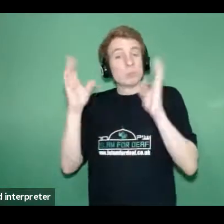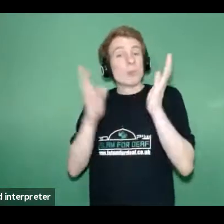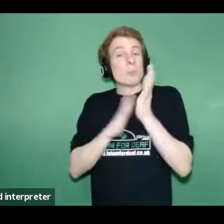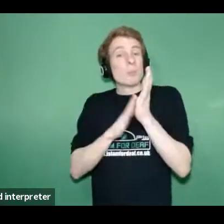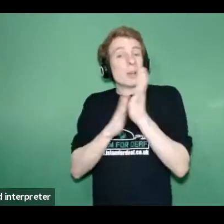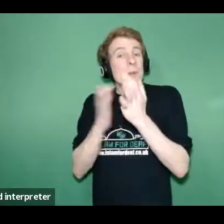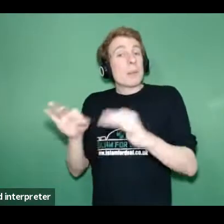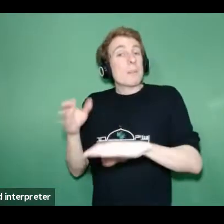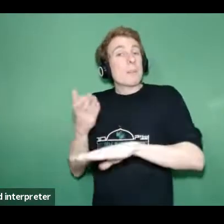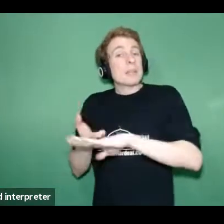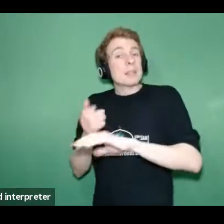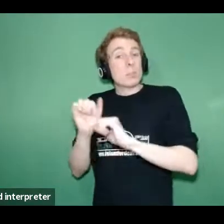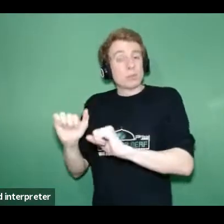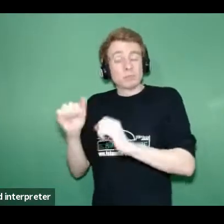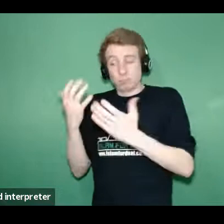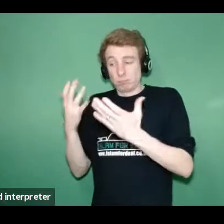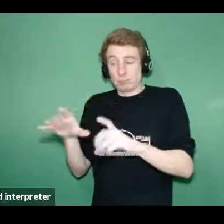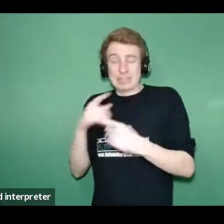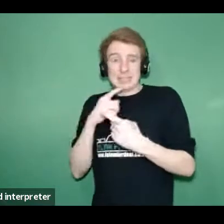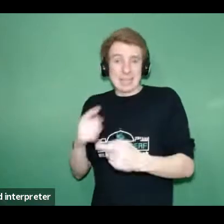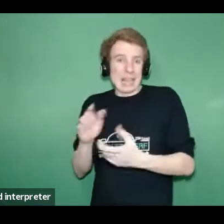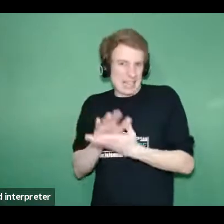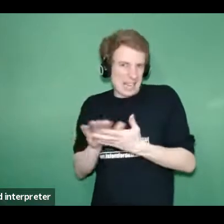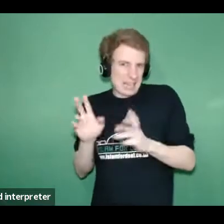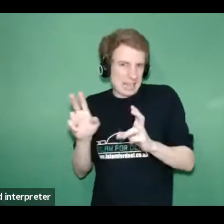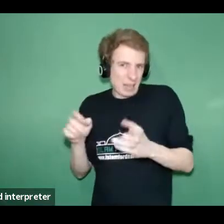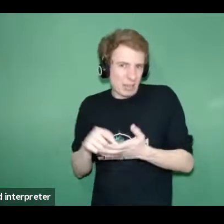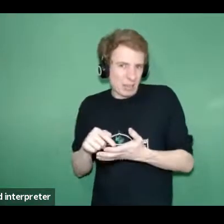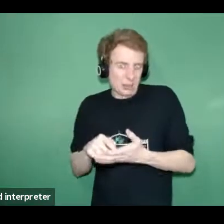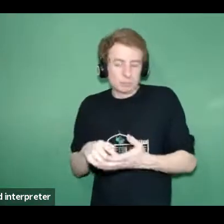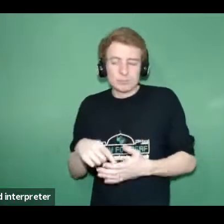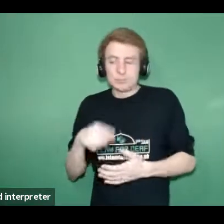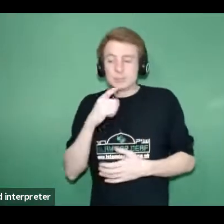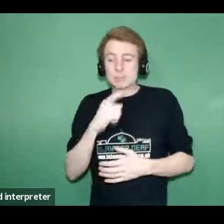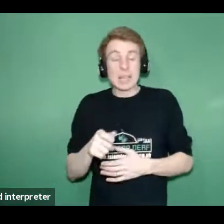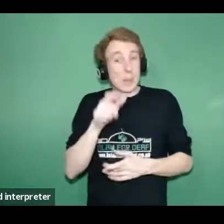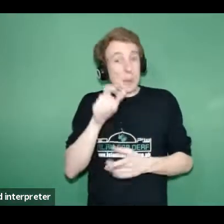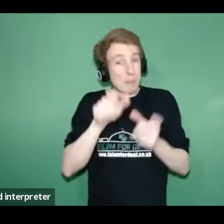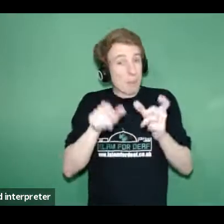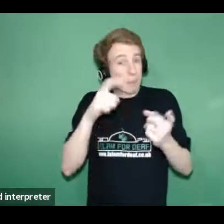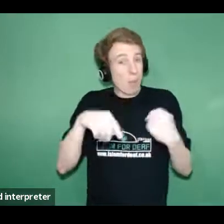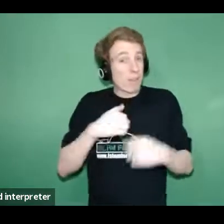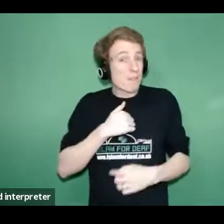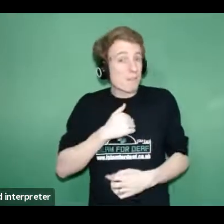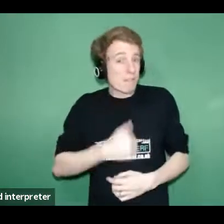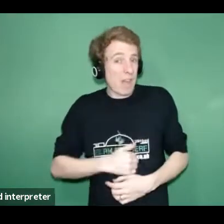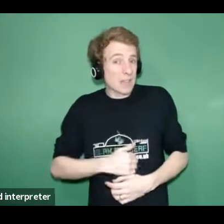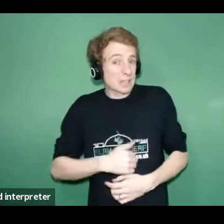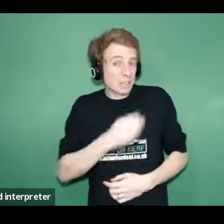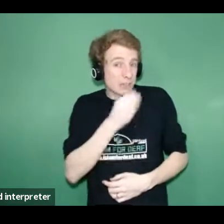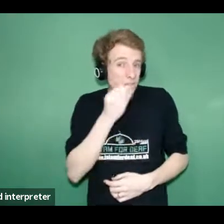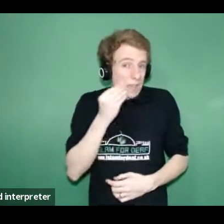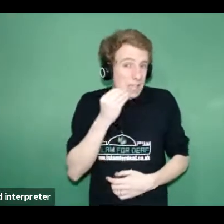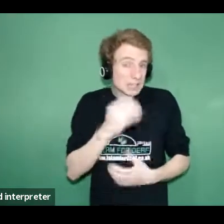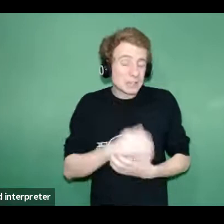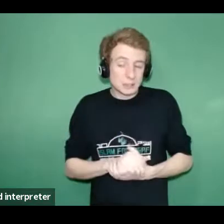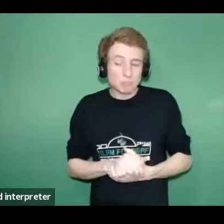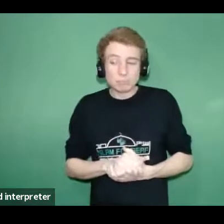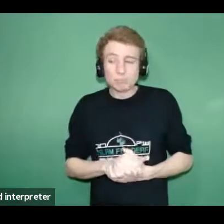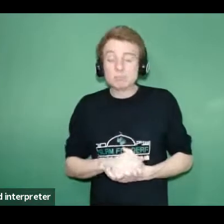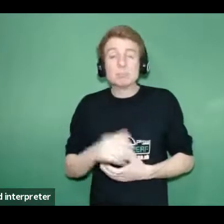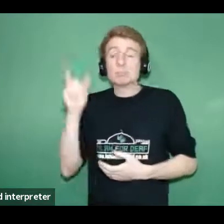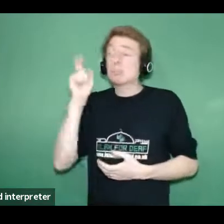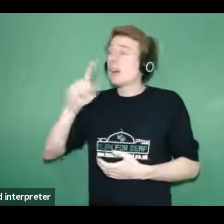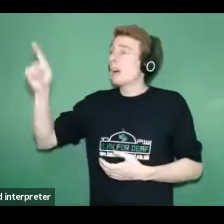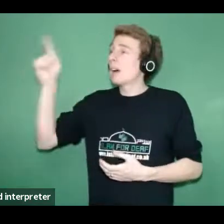on the authority of his Lord, that the fasting person, when they fast, Allah says that they leave their food, their drink, and